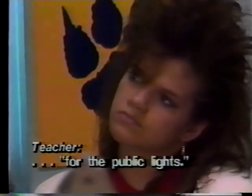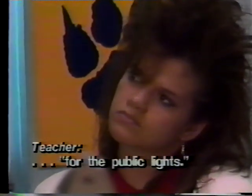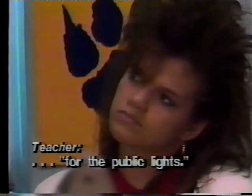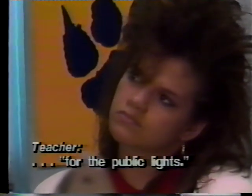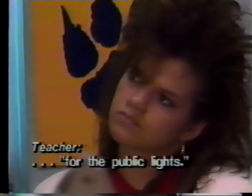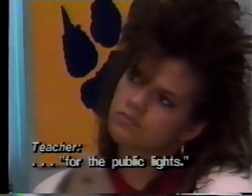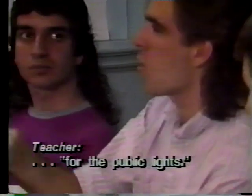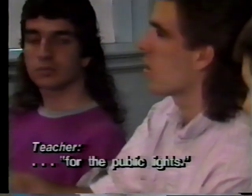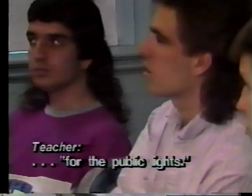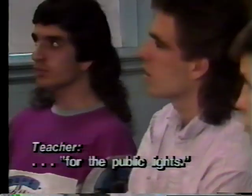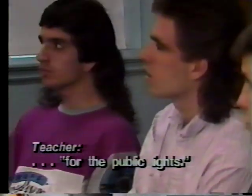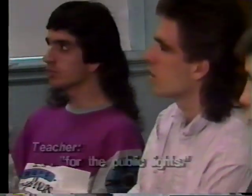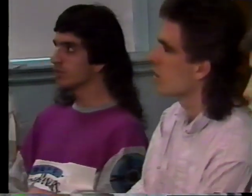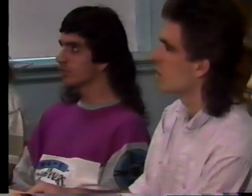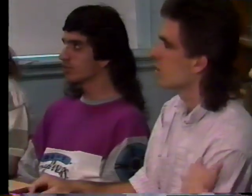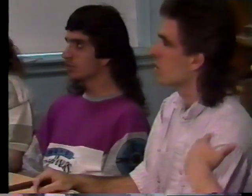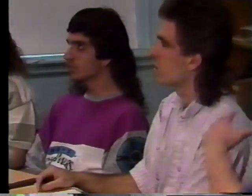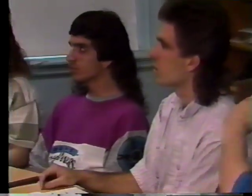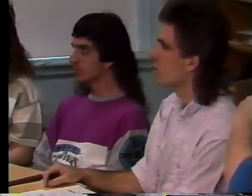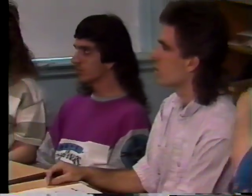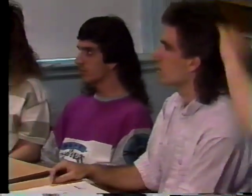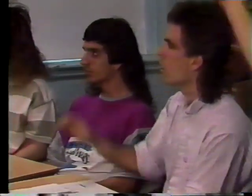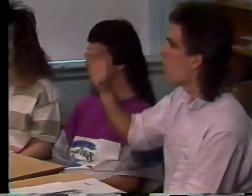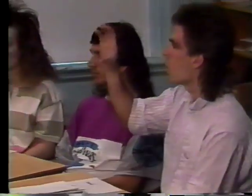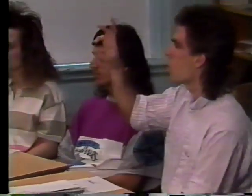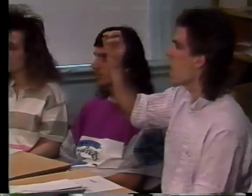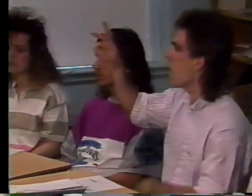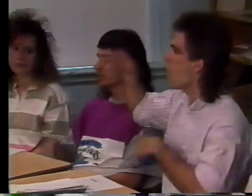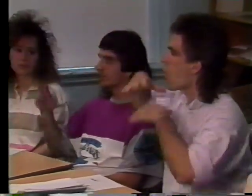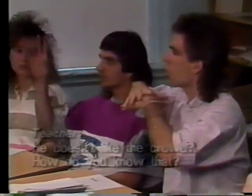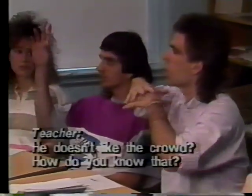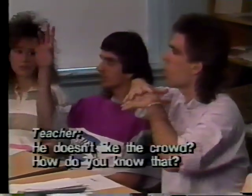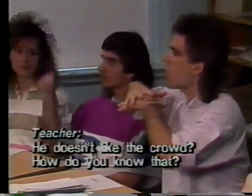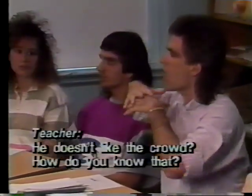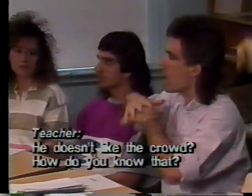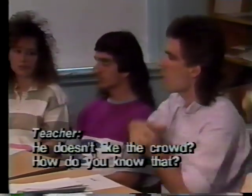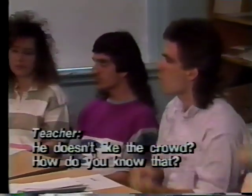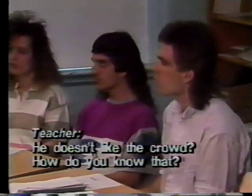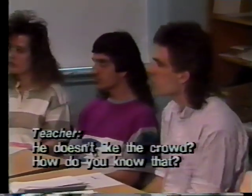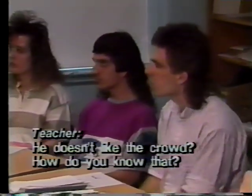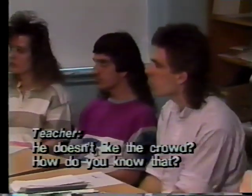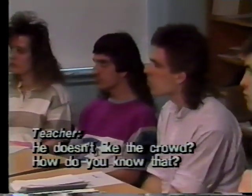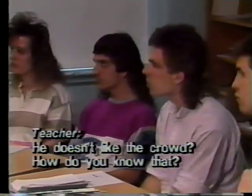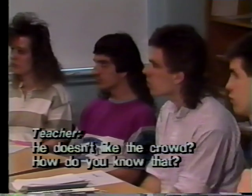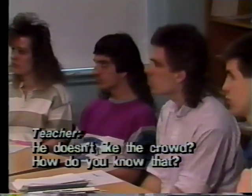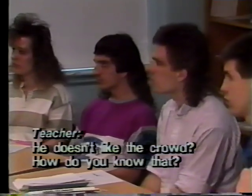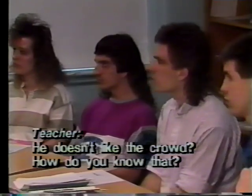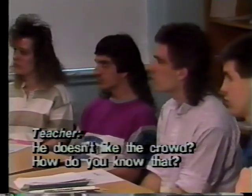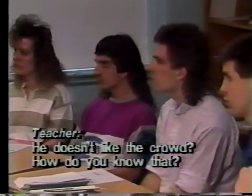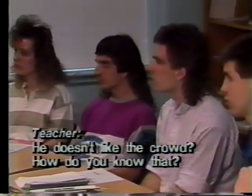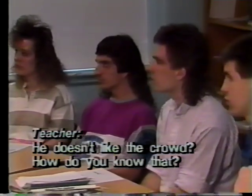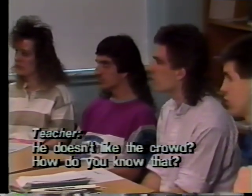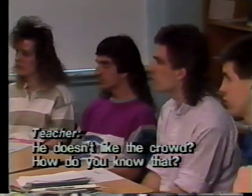He doesn't like the wild, oh, the crowd. He doesn't like, how do you know